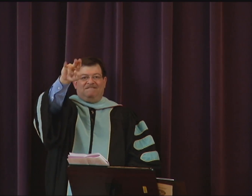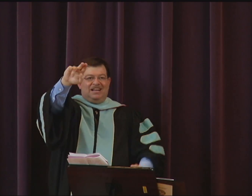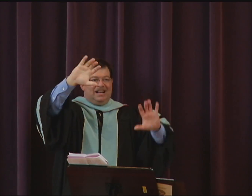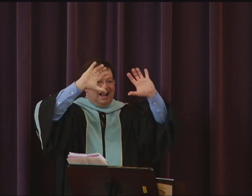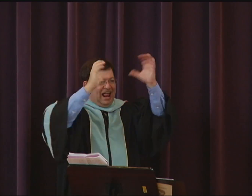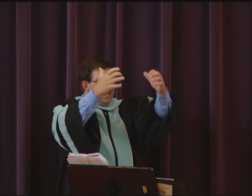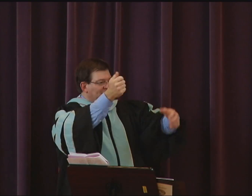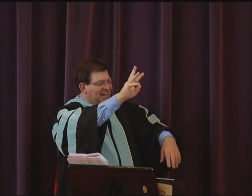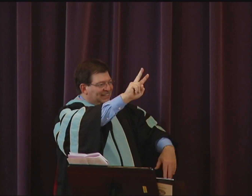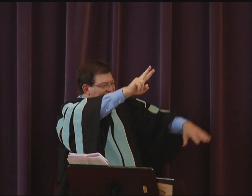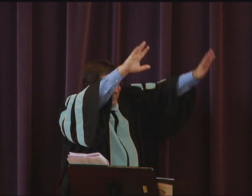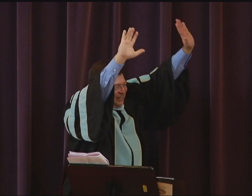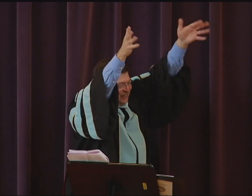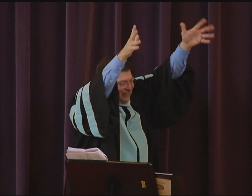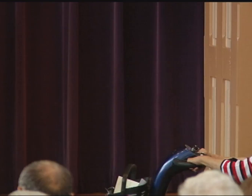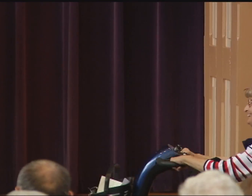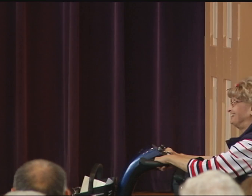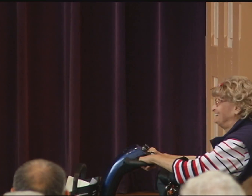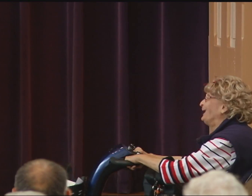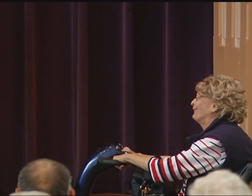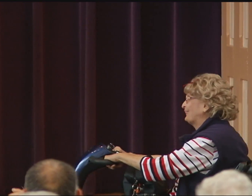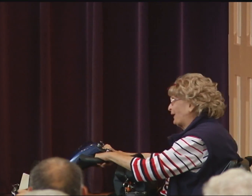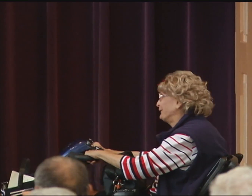Paula J. Slavin, class.